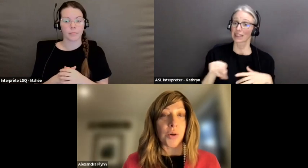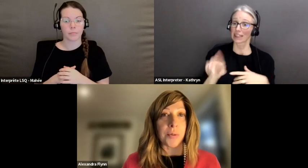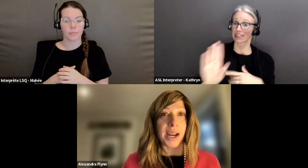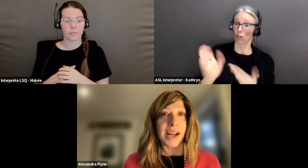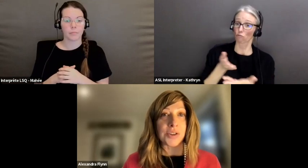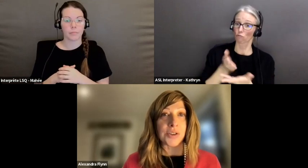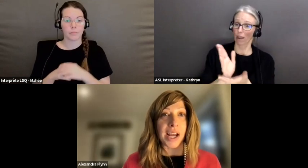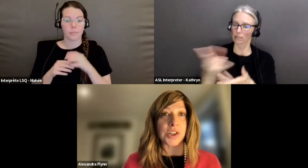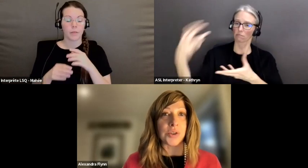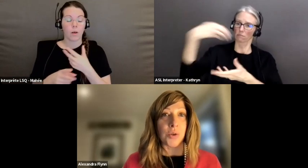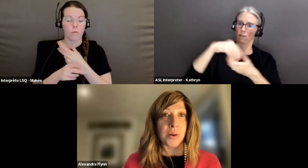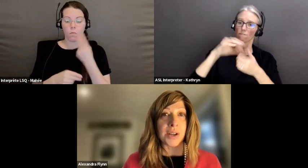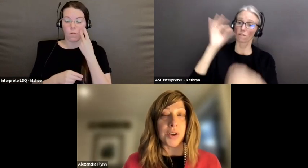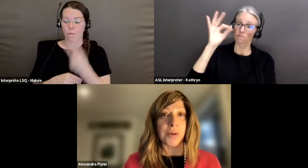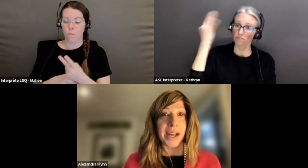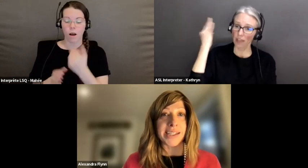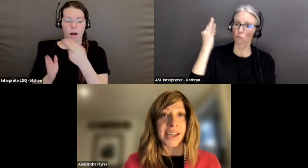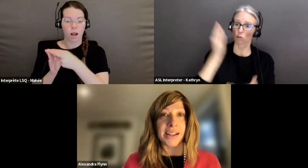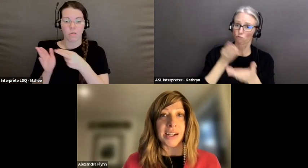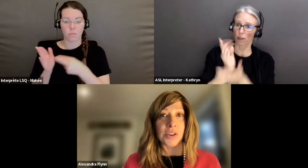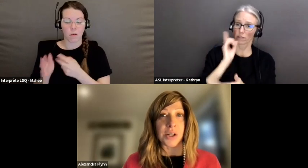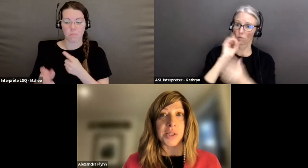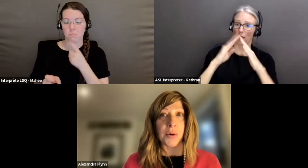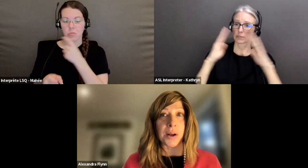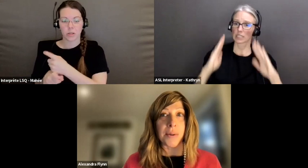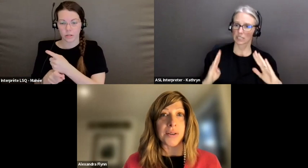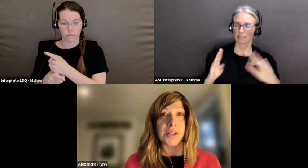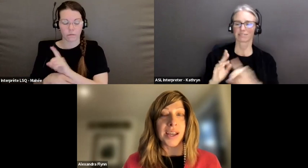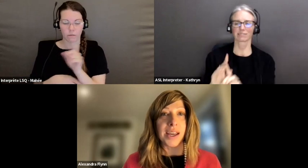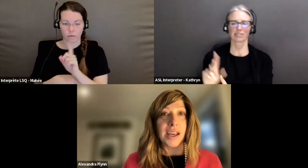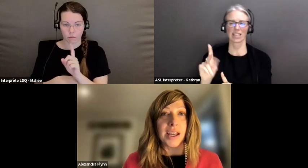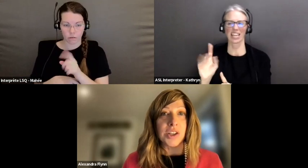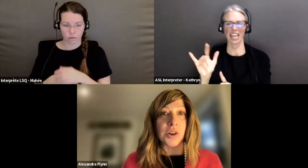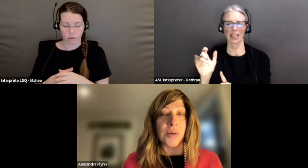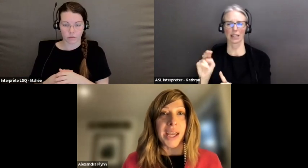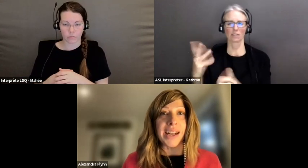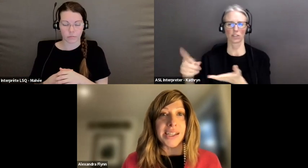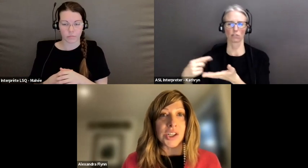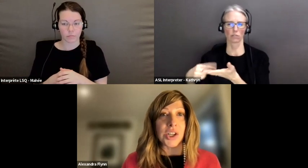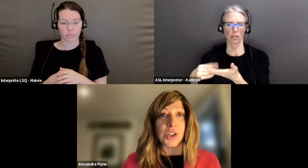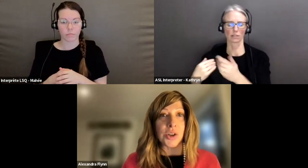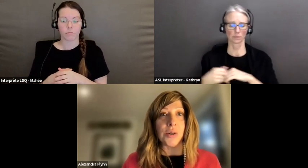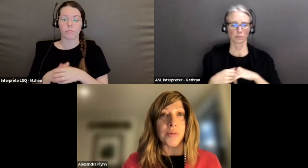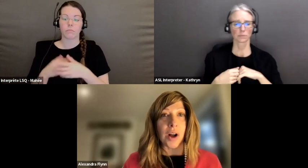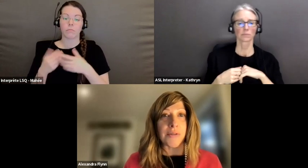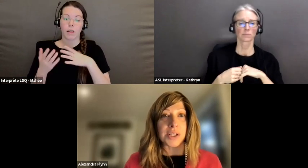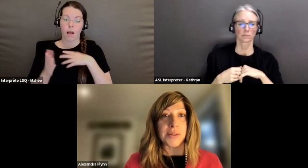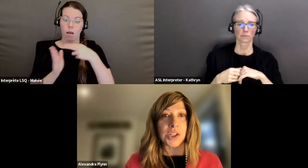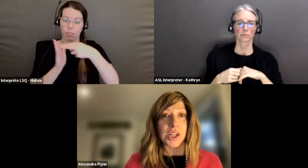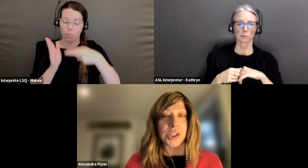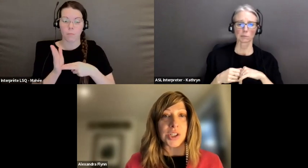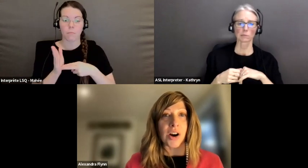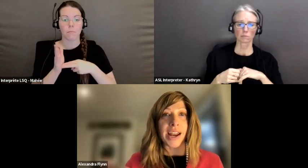which incorporate international norms of human rights that Caitlin has already spoken about. So in addition to, and we'll offer